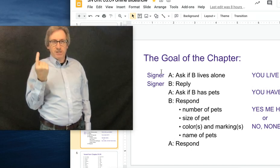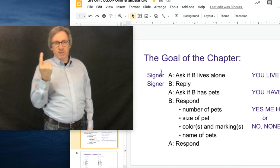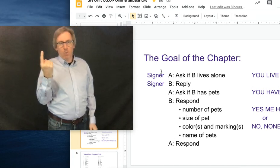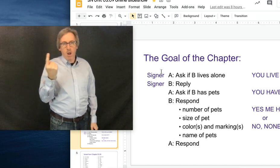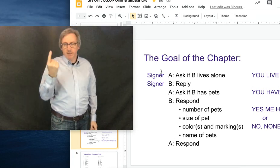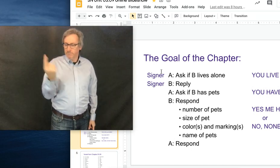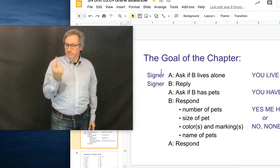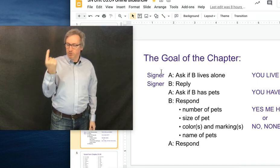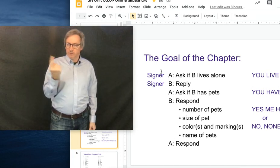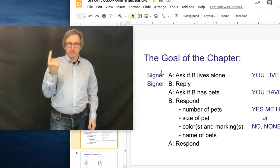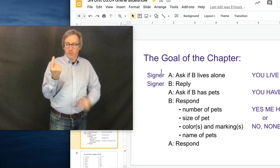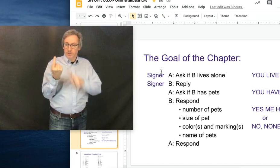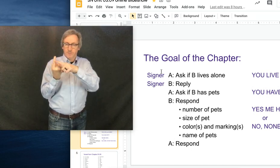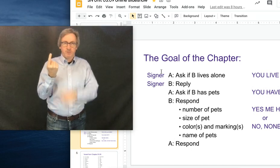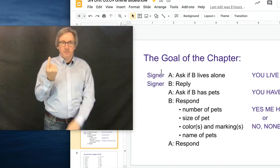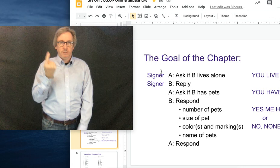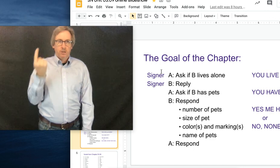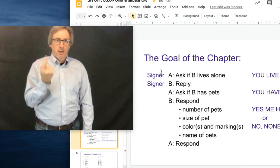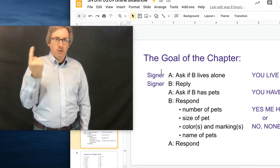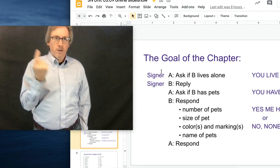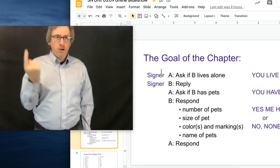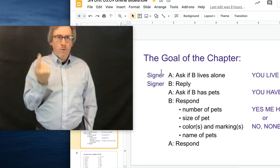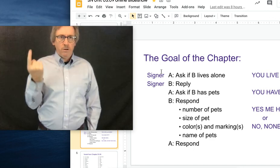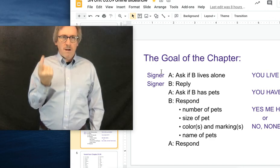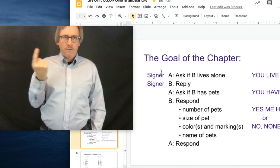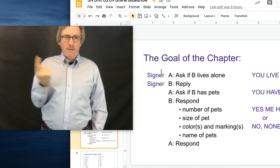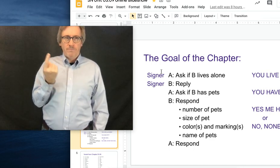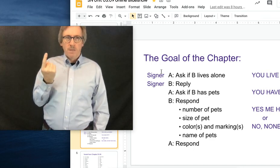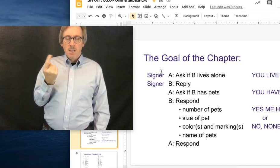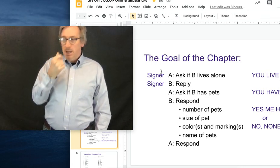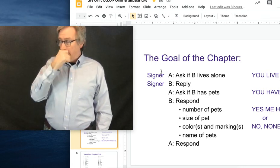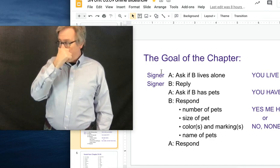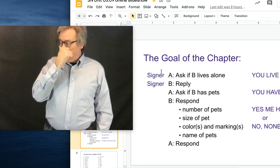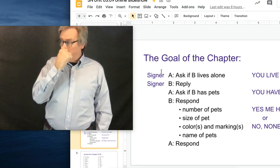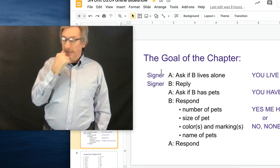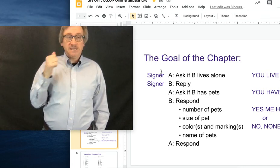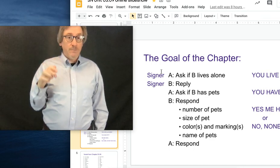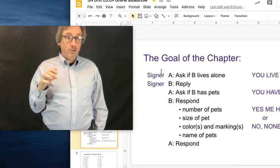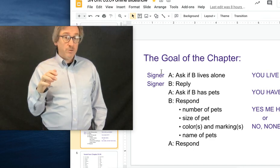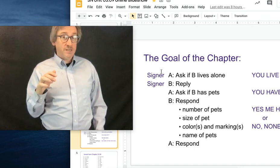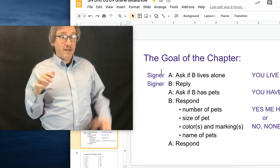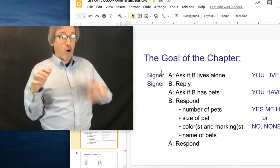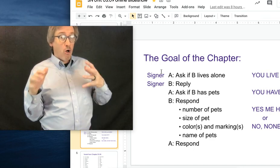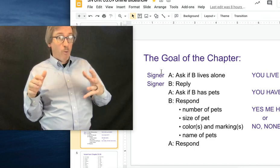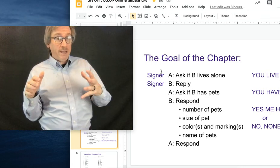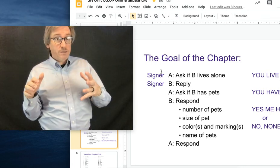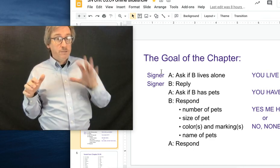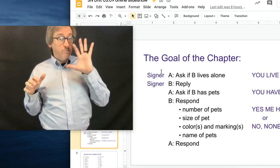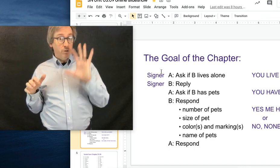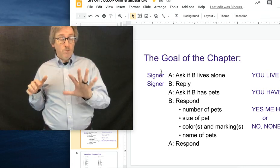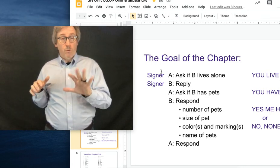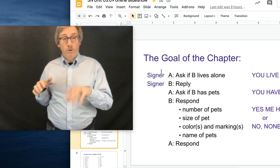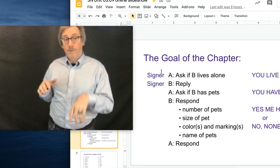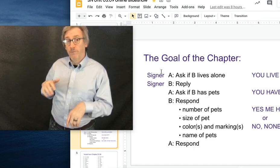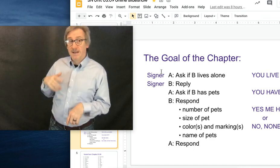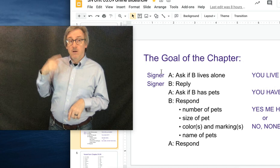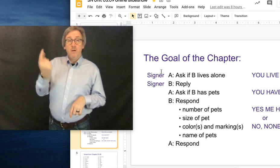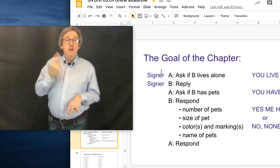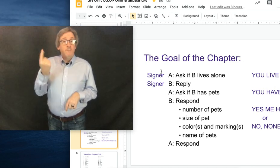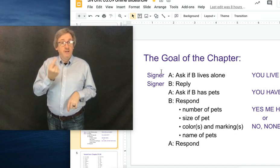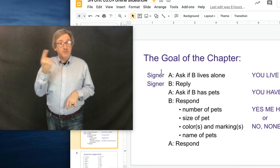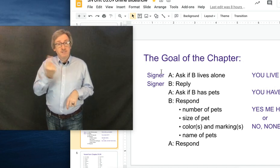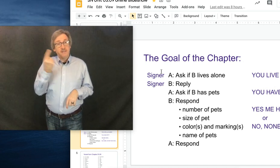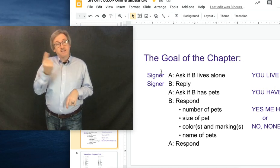is just a one circled. So here's a person alone, no one around them. It's similar to a sign always, which we won't worry about right